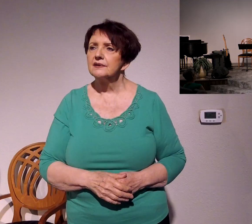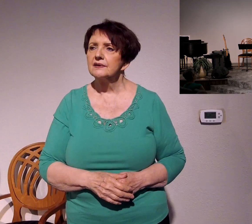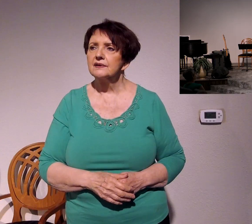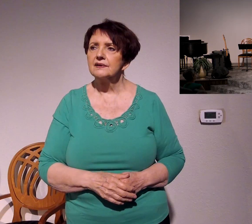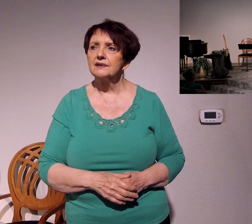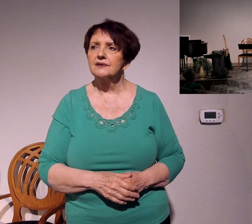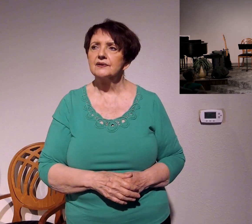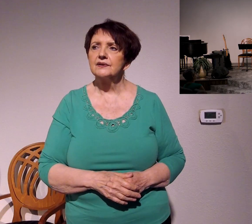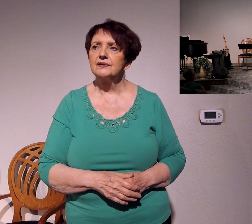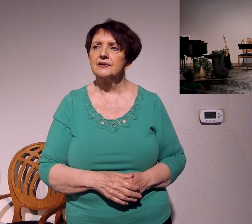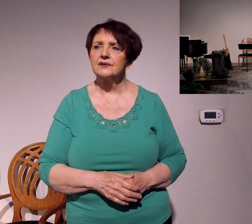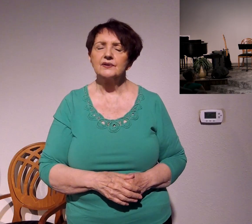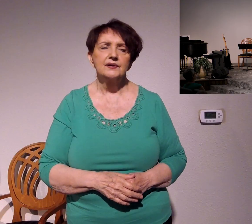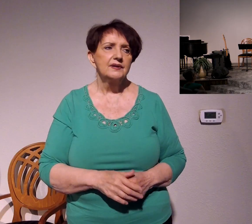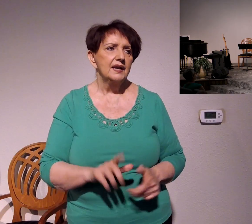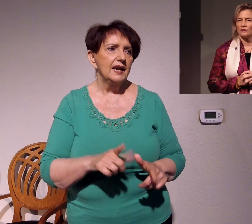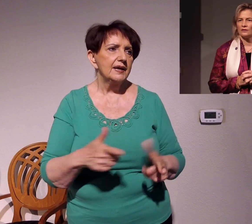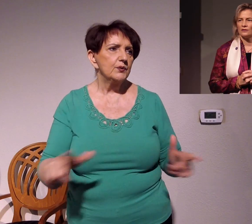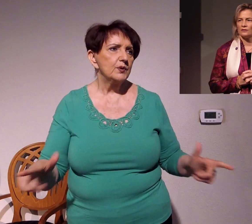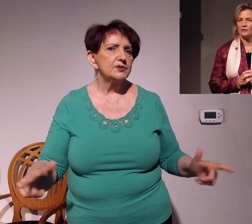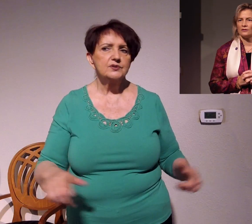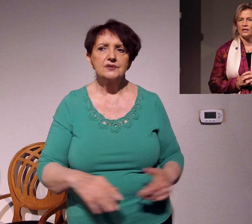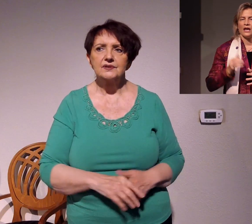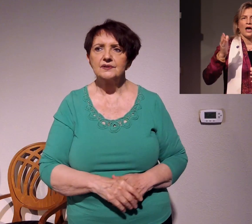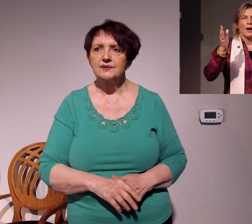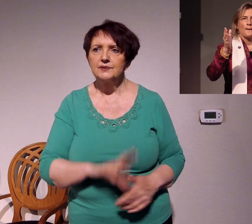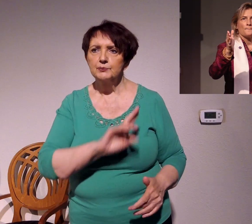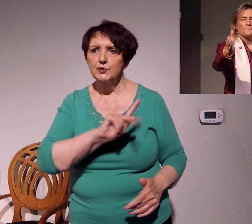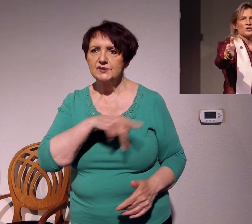Trees. Language.